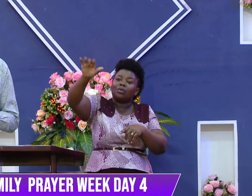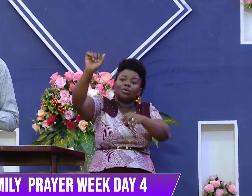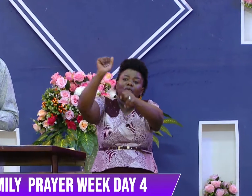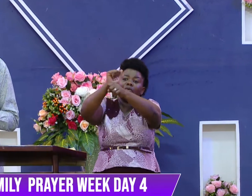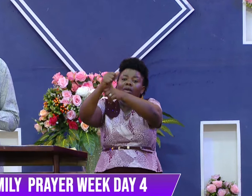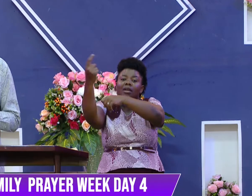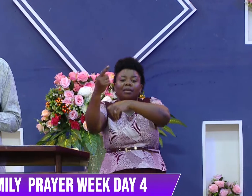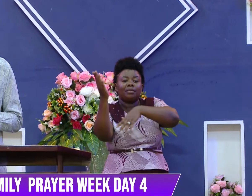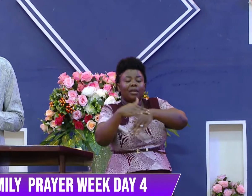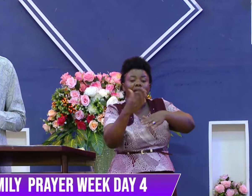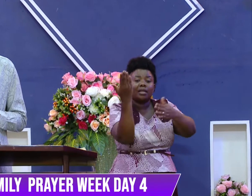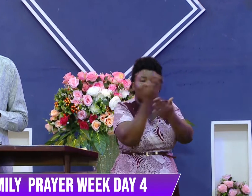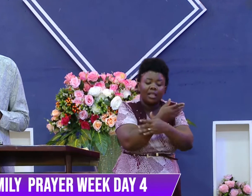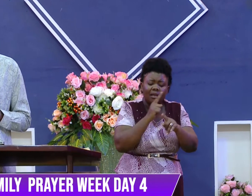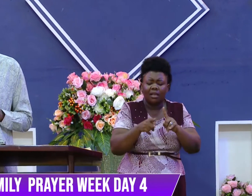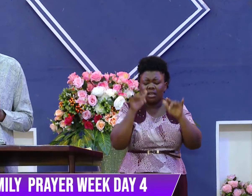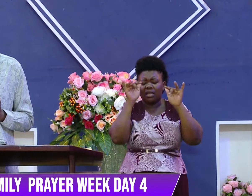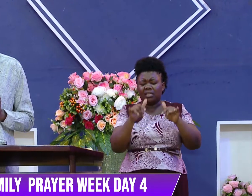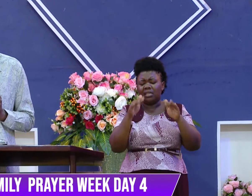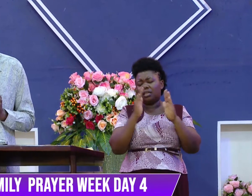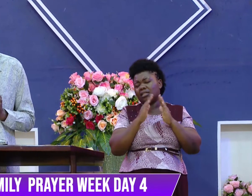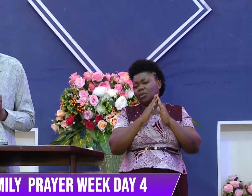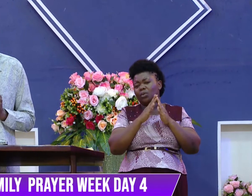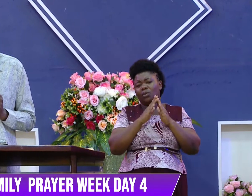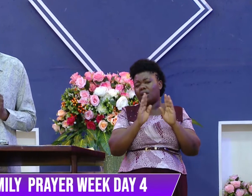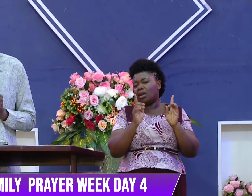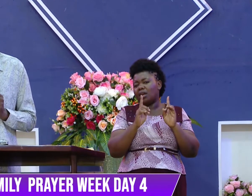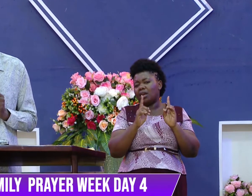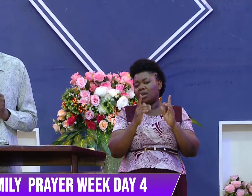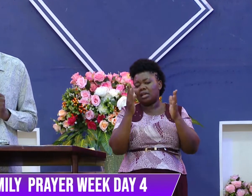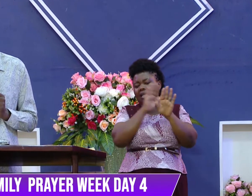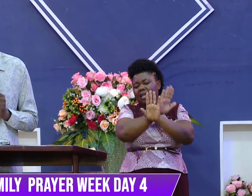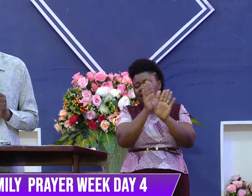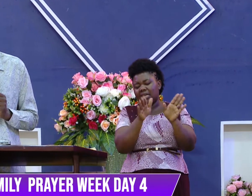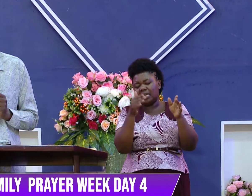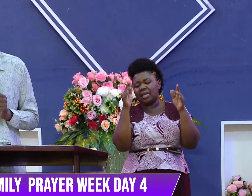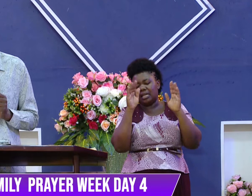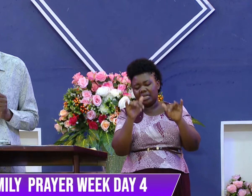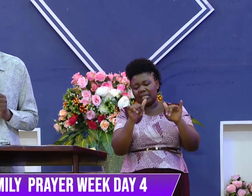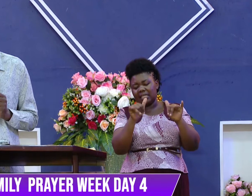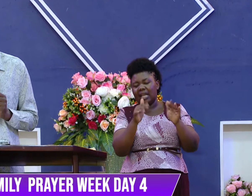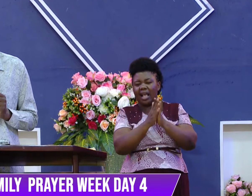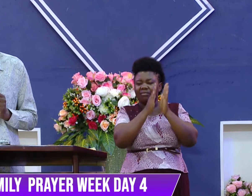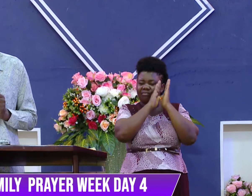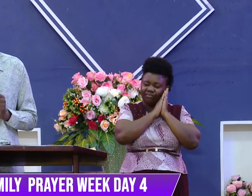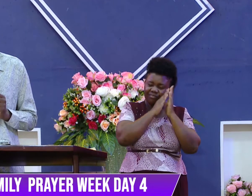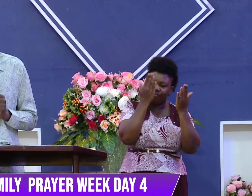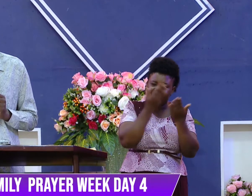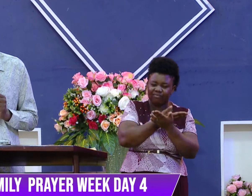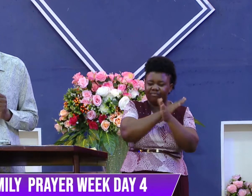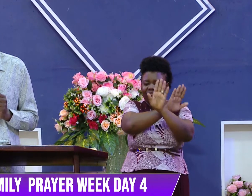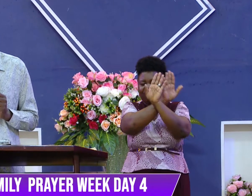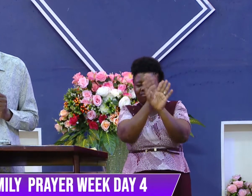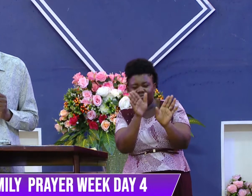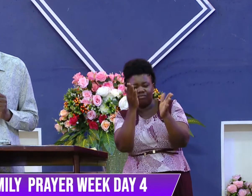Yet they come back in the night. When the husband comes back in the night, but when he spends the day home, and sleeps home,